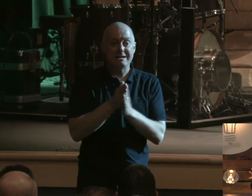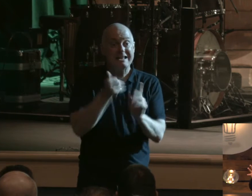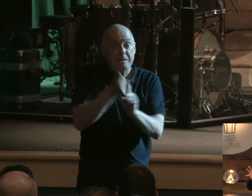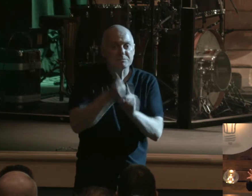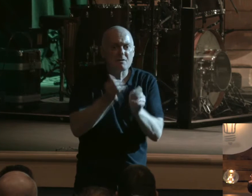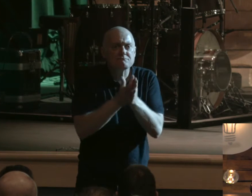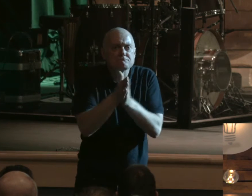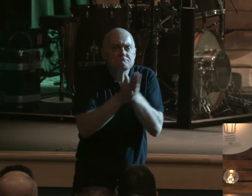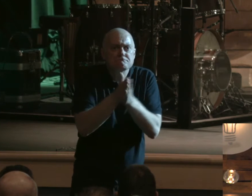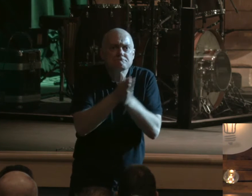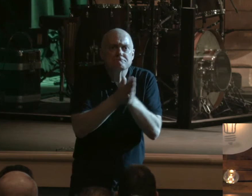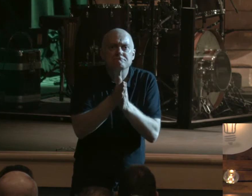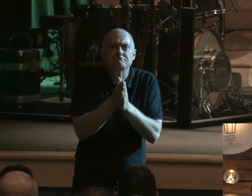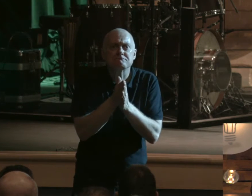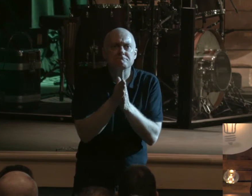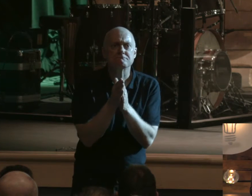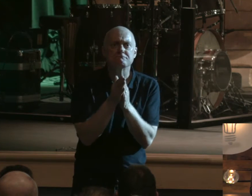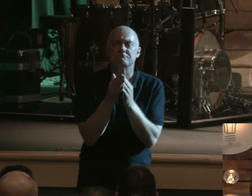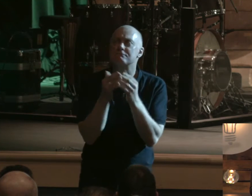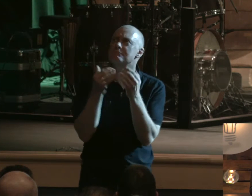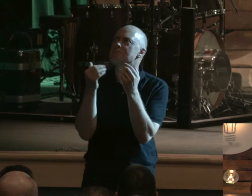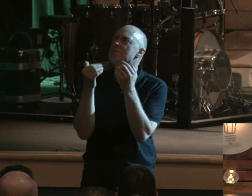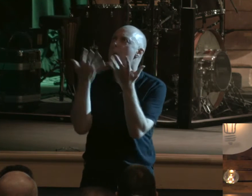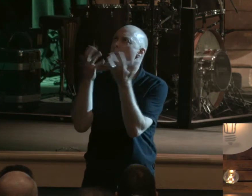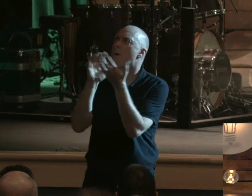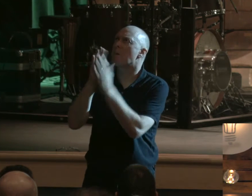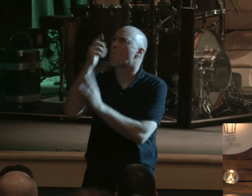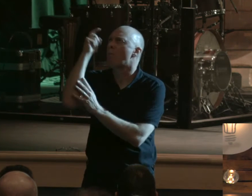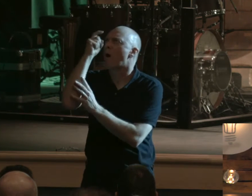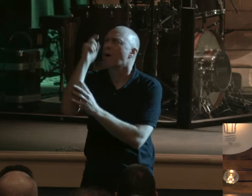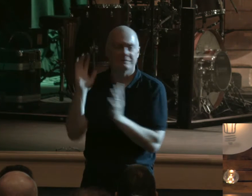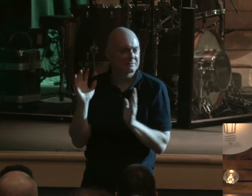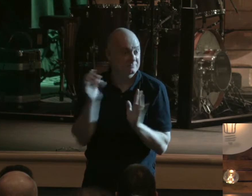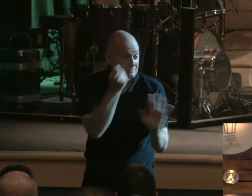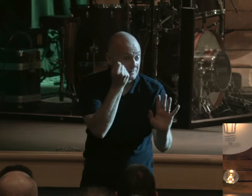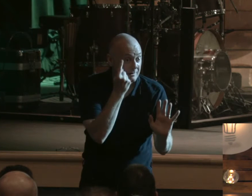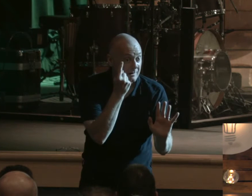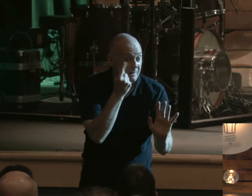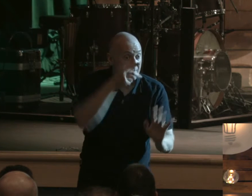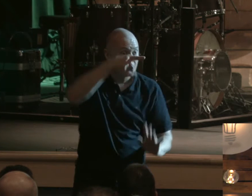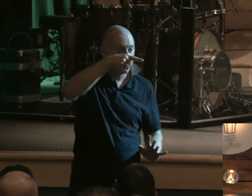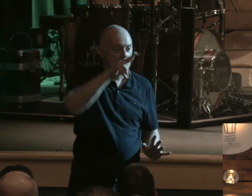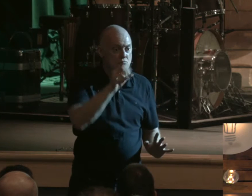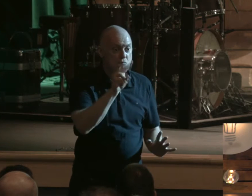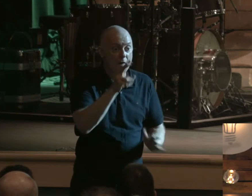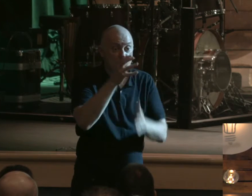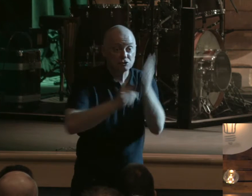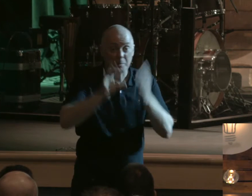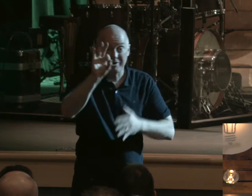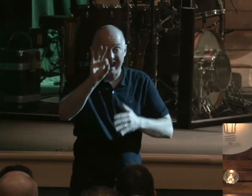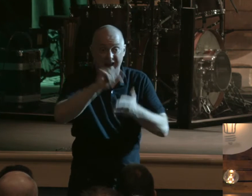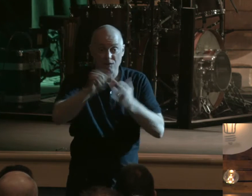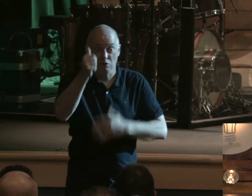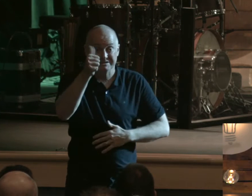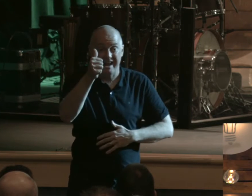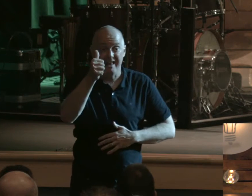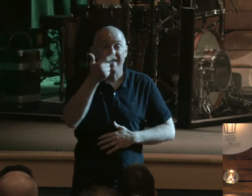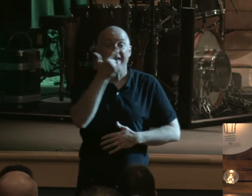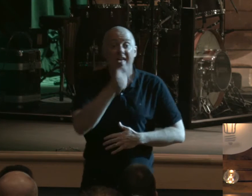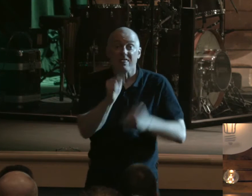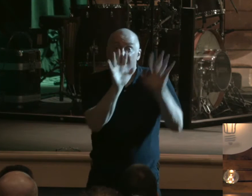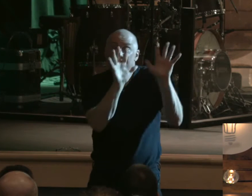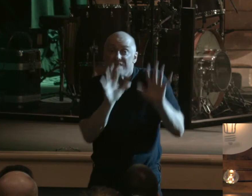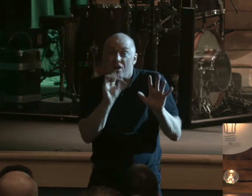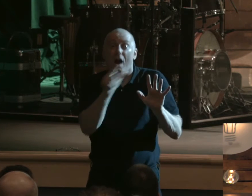motivates him. Listen, it makes him wise. So, of course, then Proverbs 9, verse 10 says, the fear of